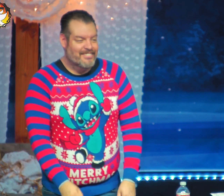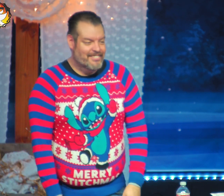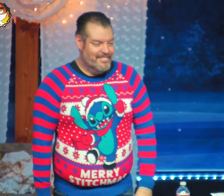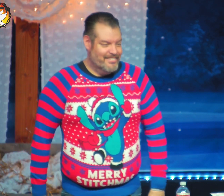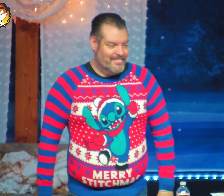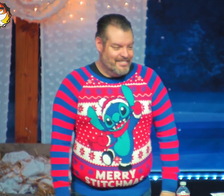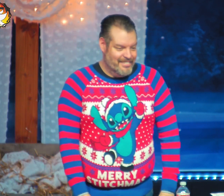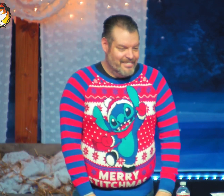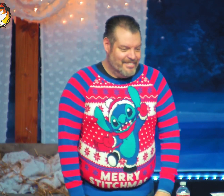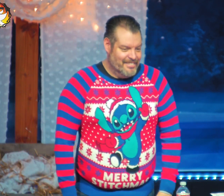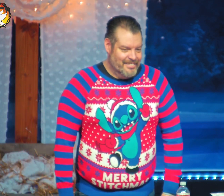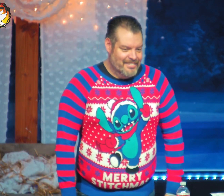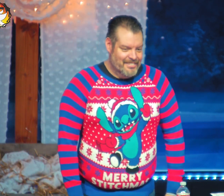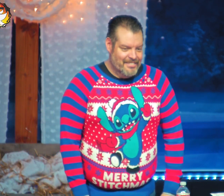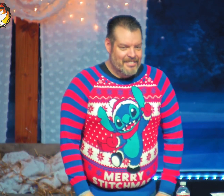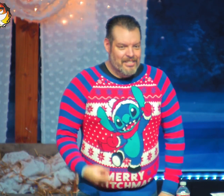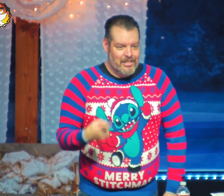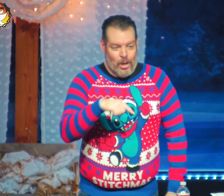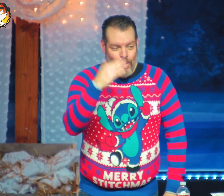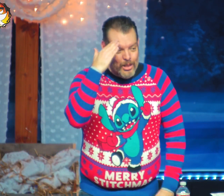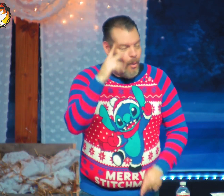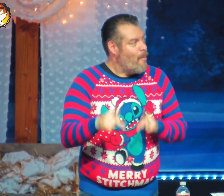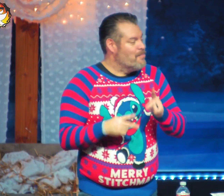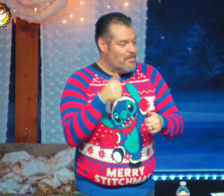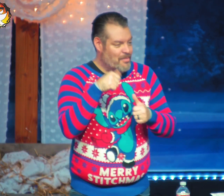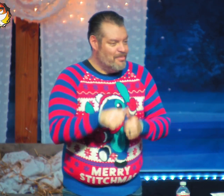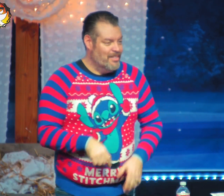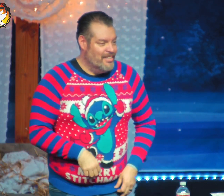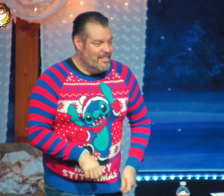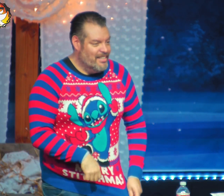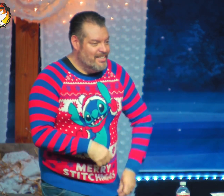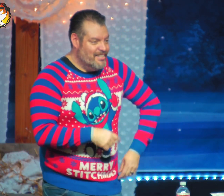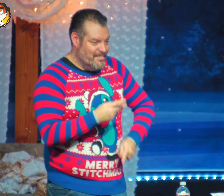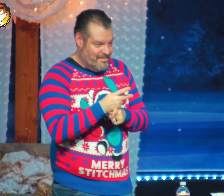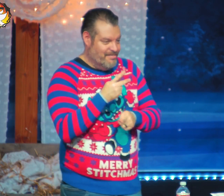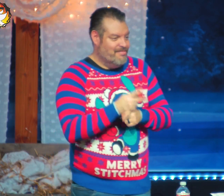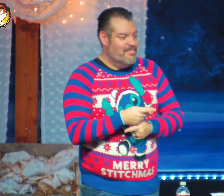him and took a tree and threw it and killed the man.